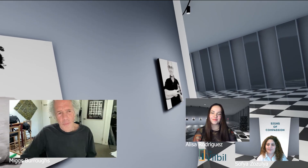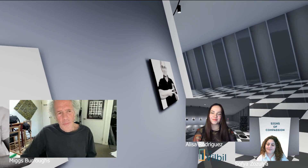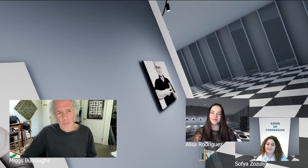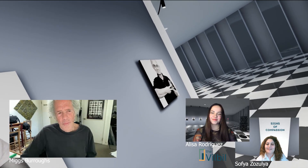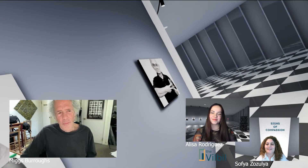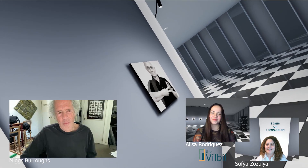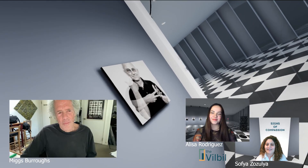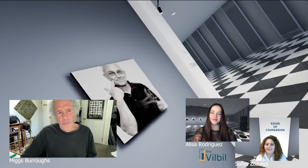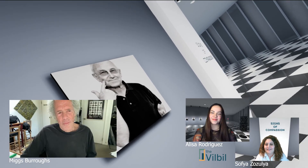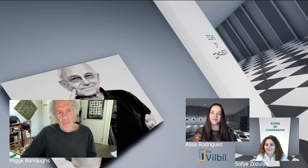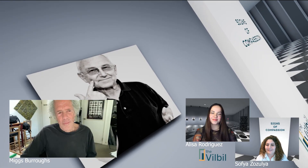would you say?